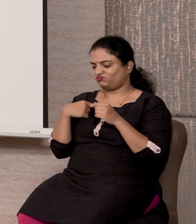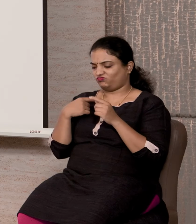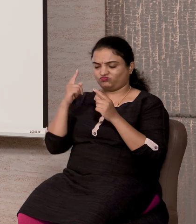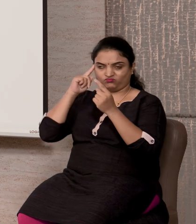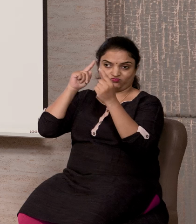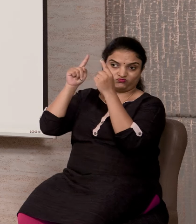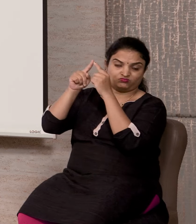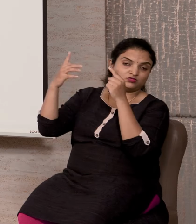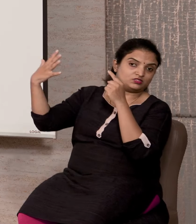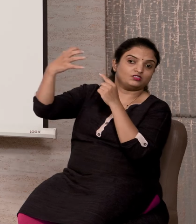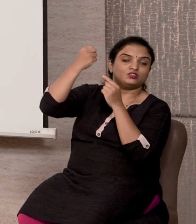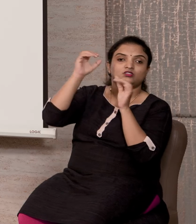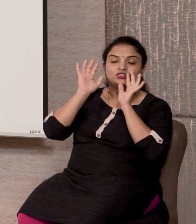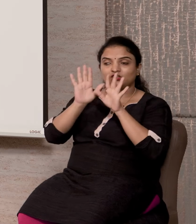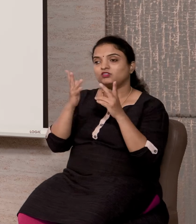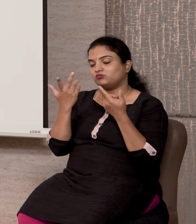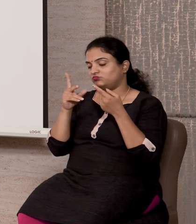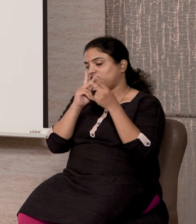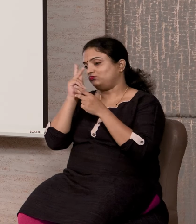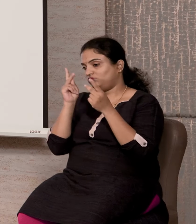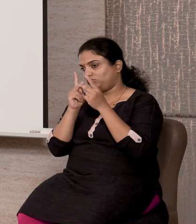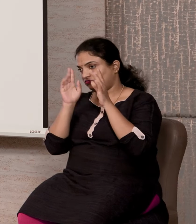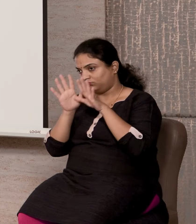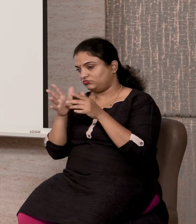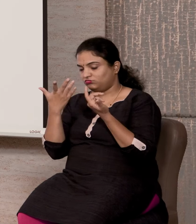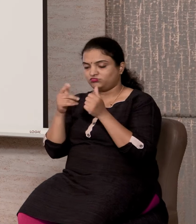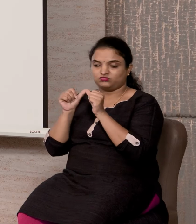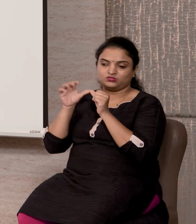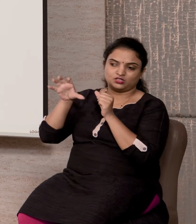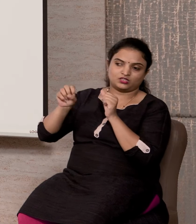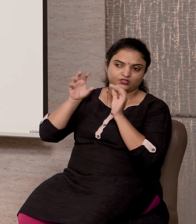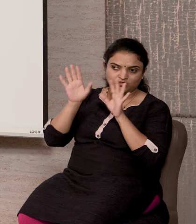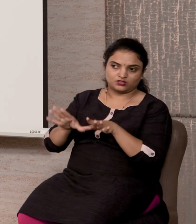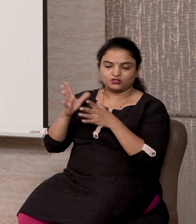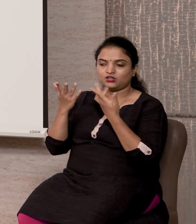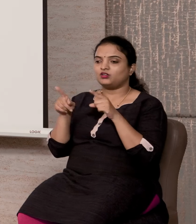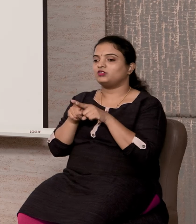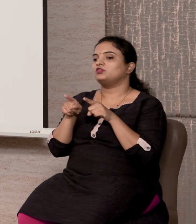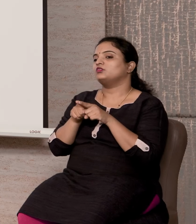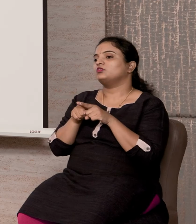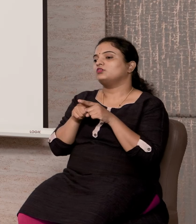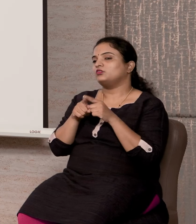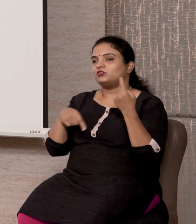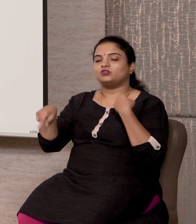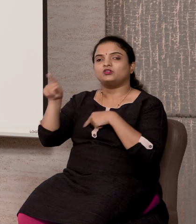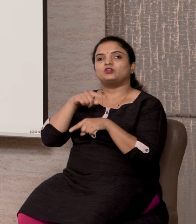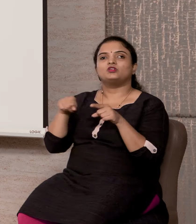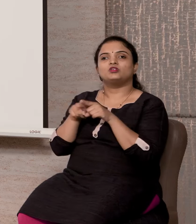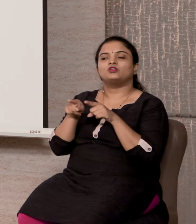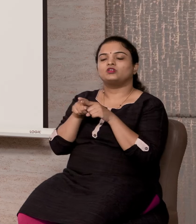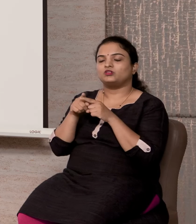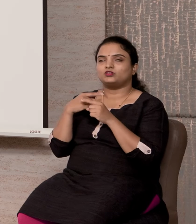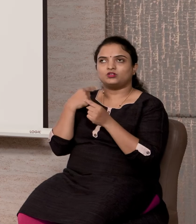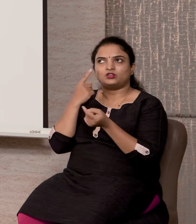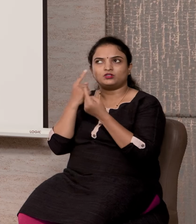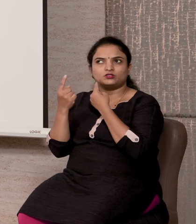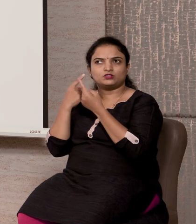quite a bit of good results. Significant number of people considered accessibility at the end of the course. And all students were also able to